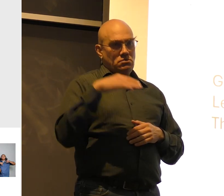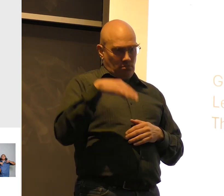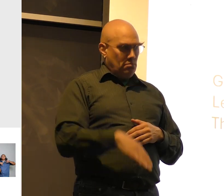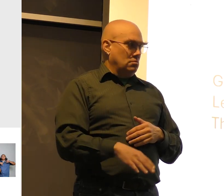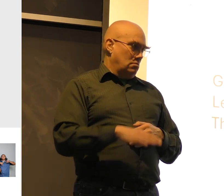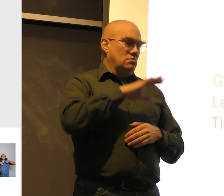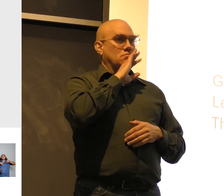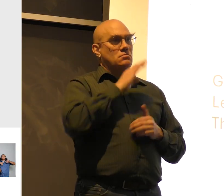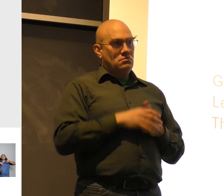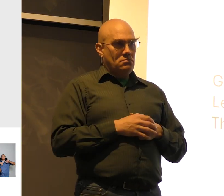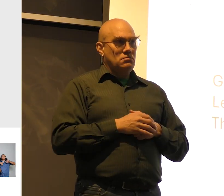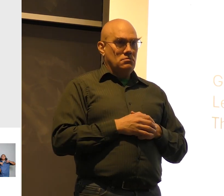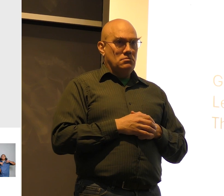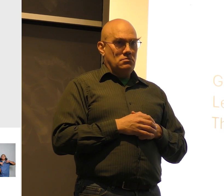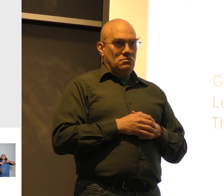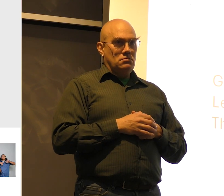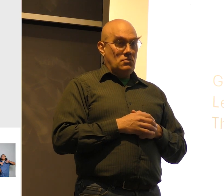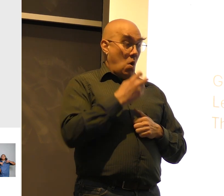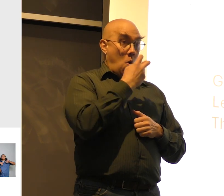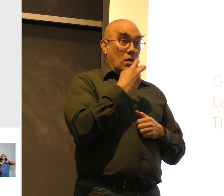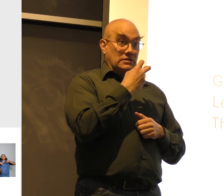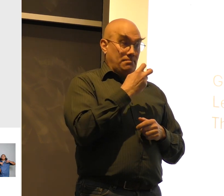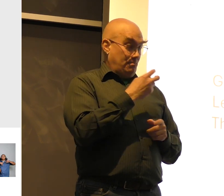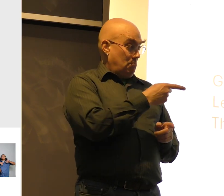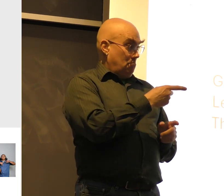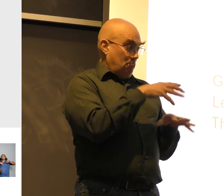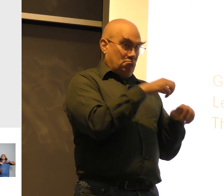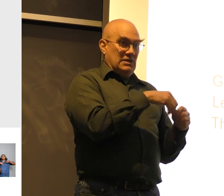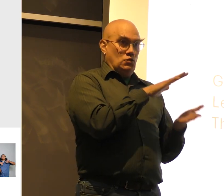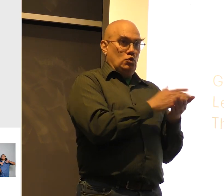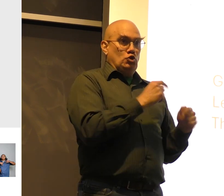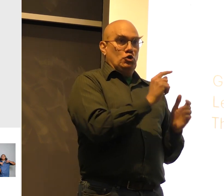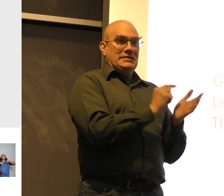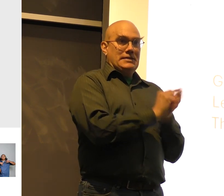Sometimes we have our lows, our frustrations. Moralism